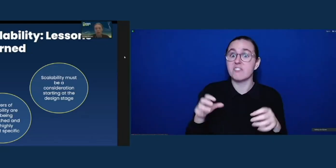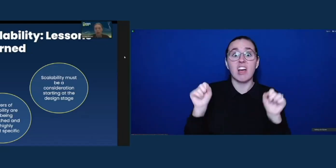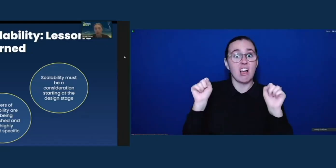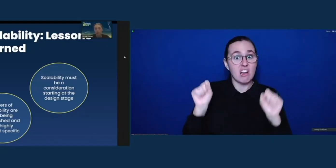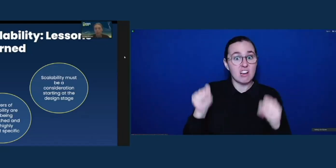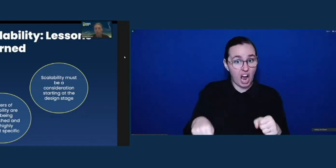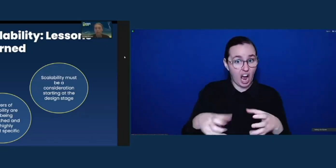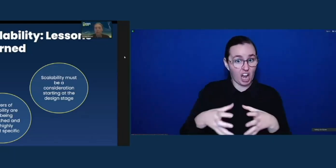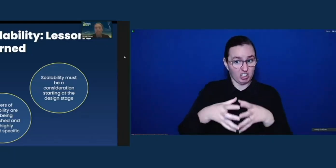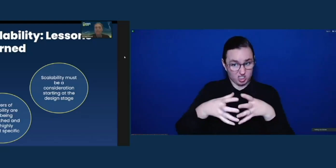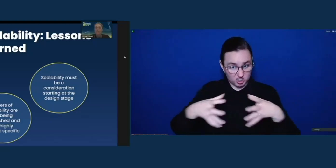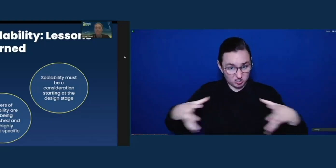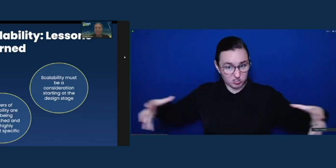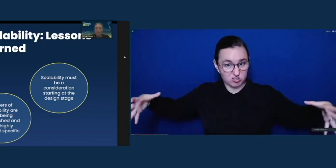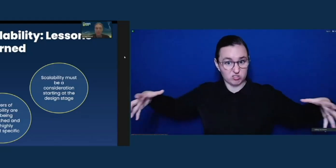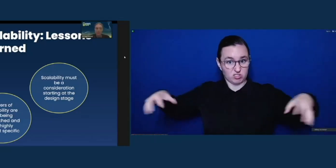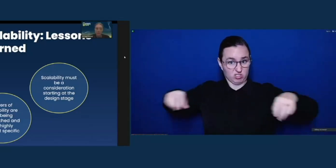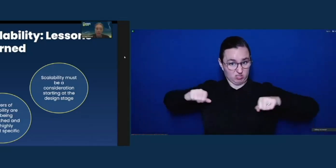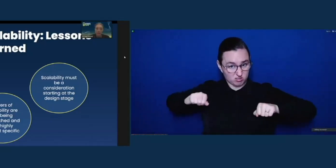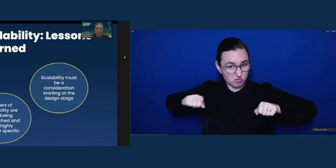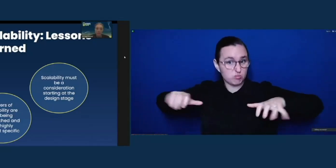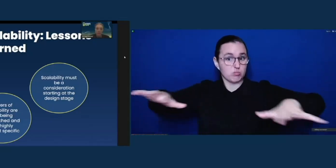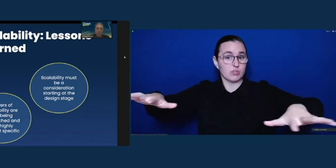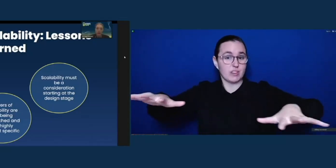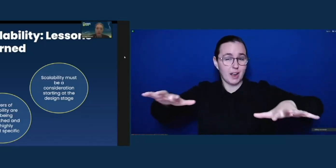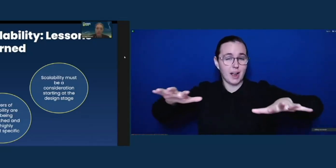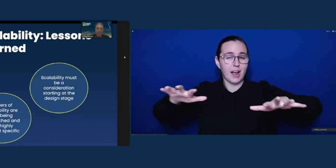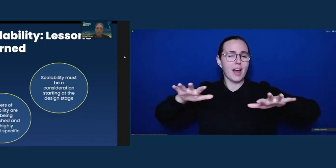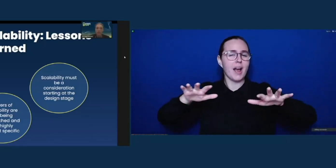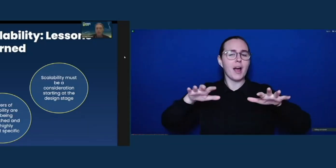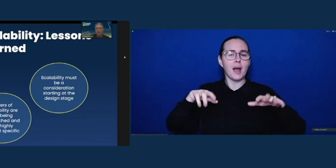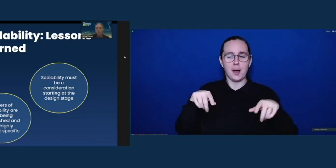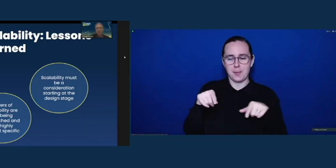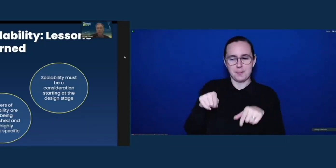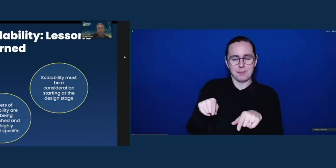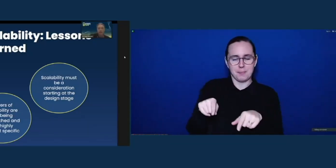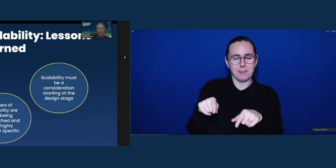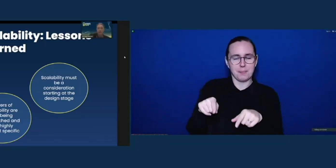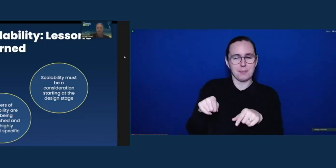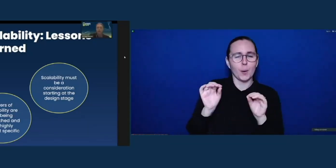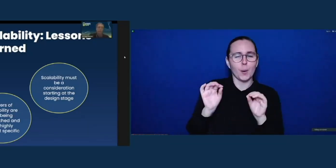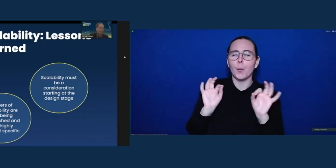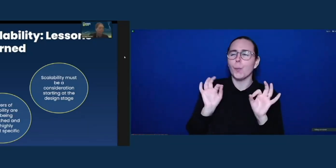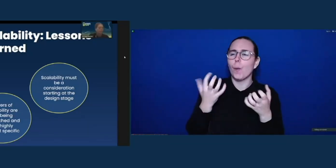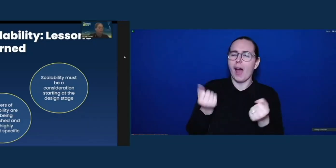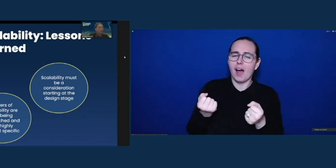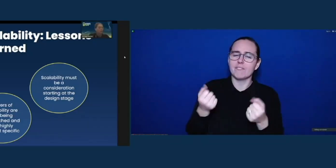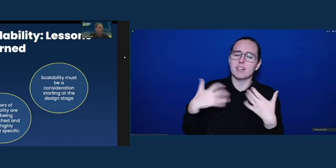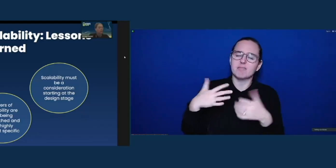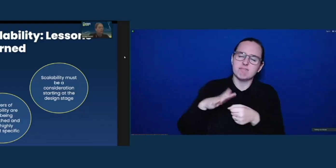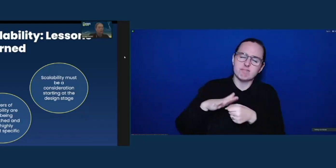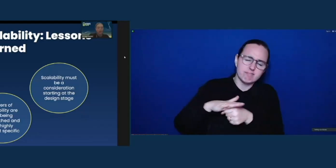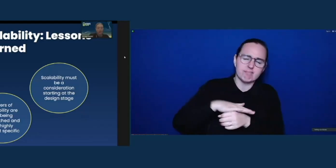It's not, nothing's proven yet. So there's still a lot to learn.